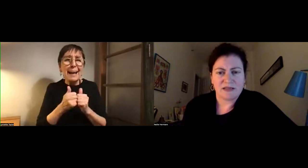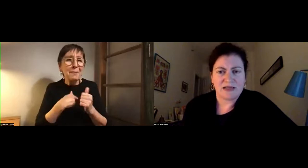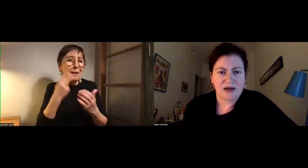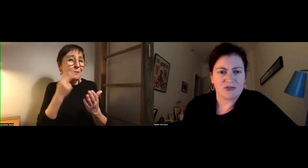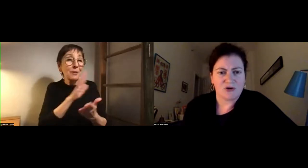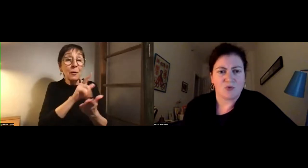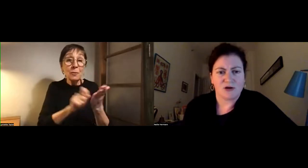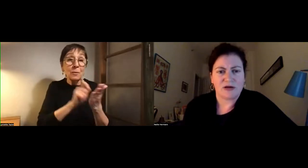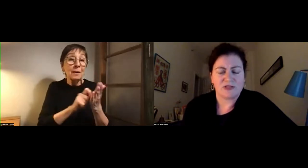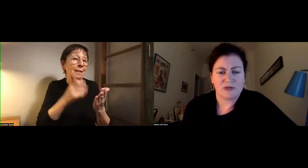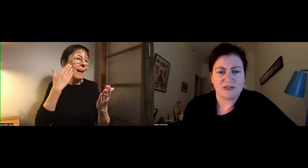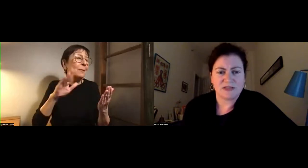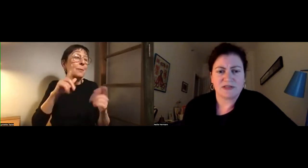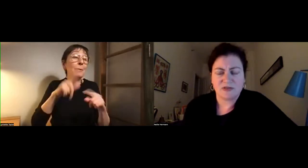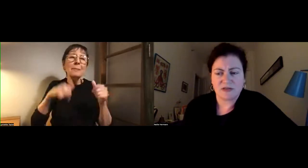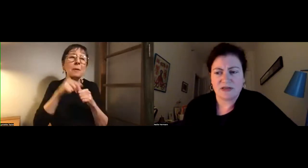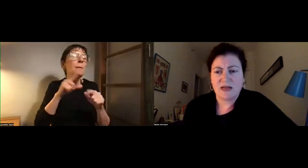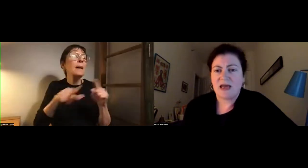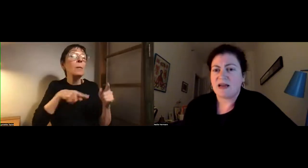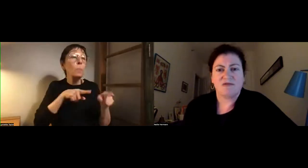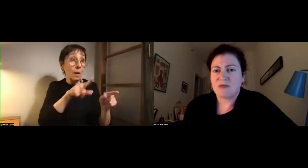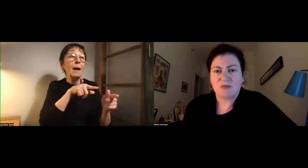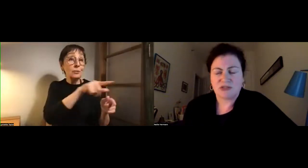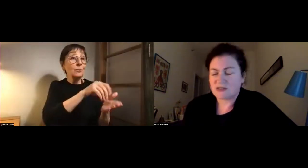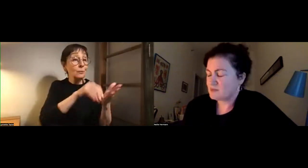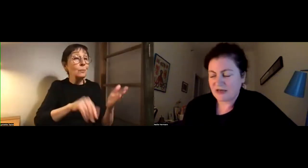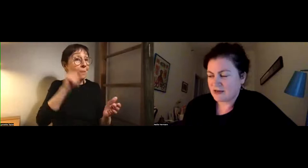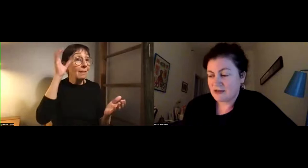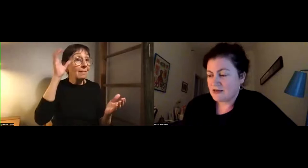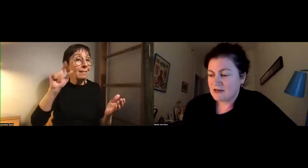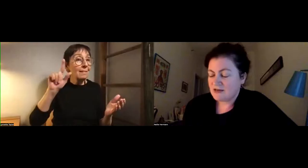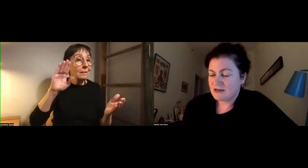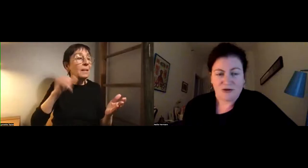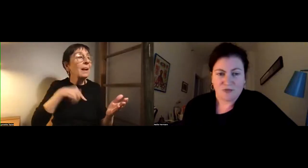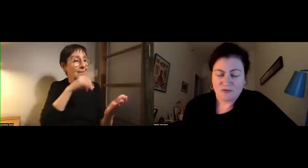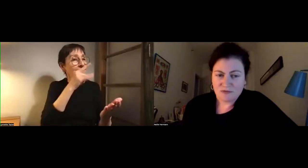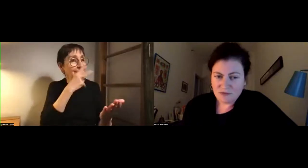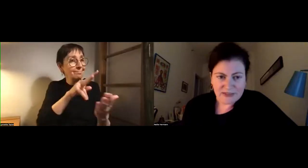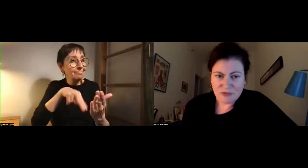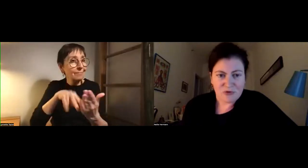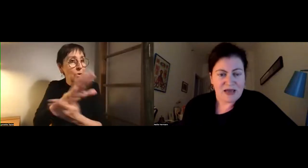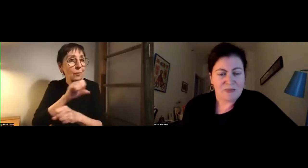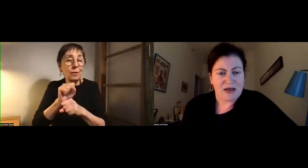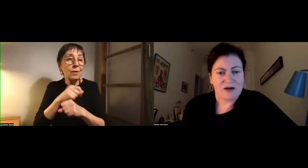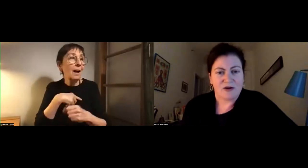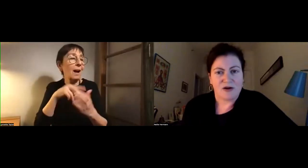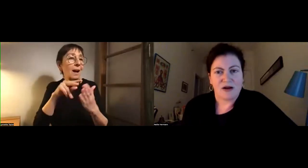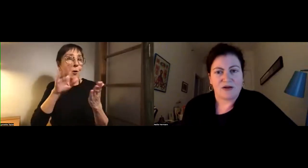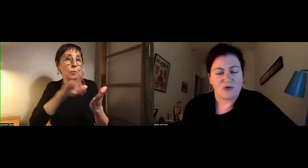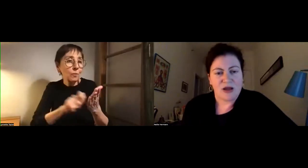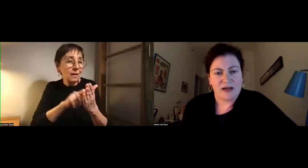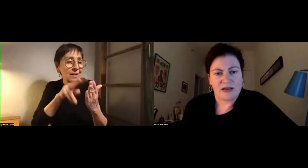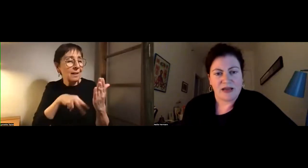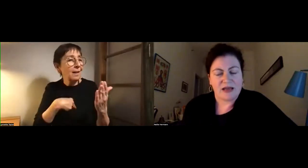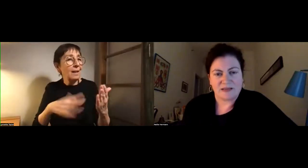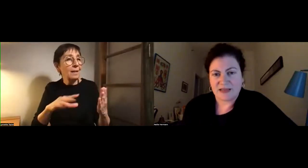I did encounter her work while she was still a student. And I remember just being, you know, really blown away by her and